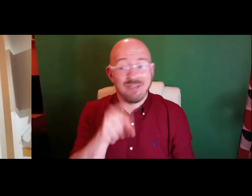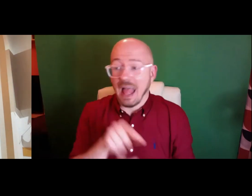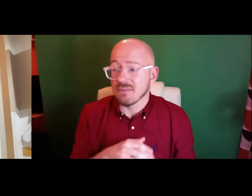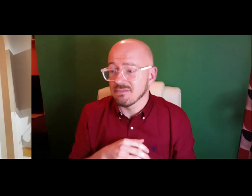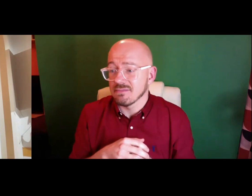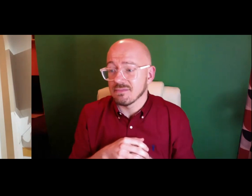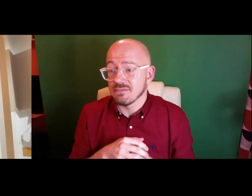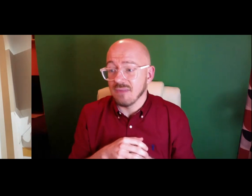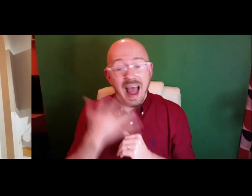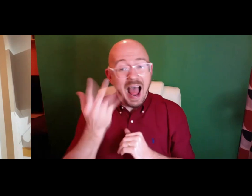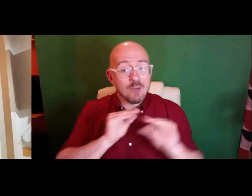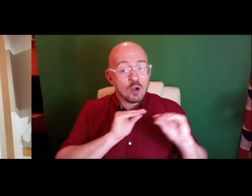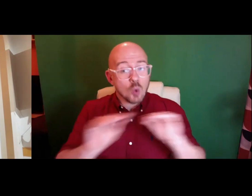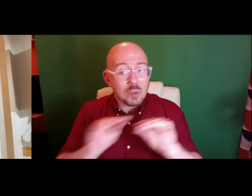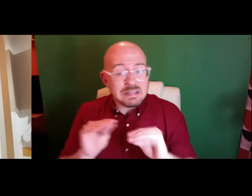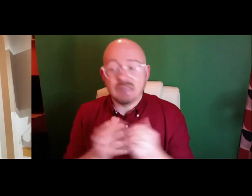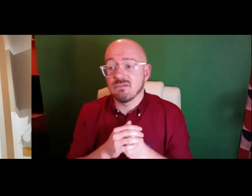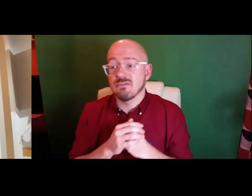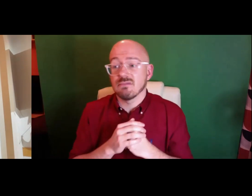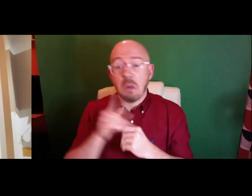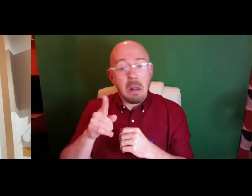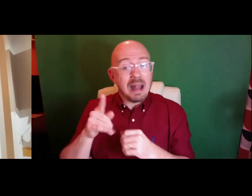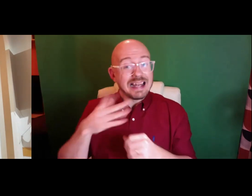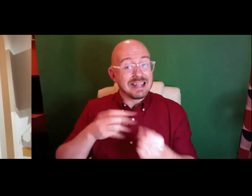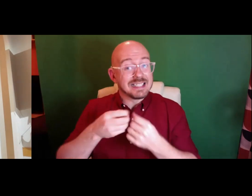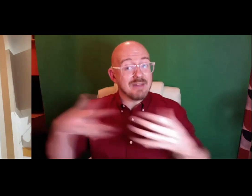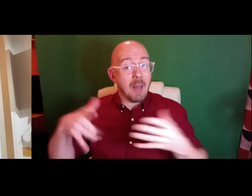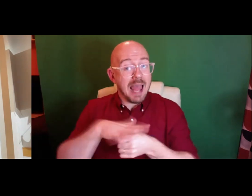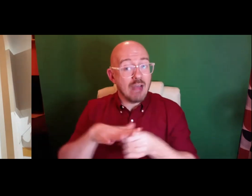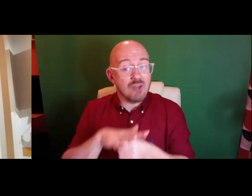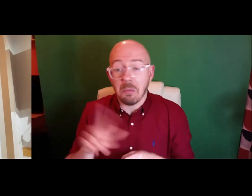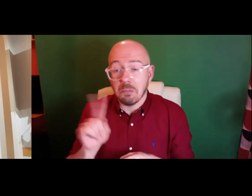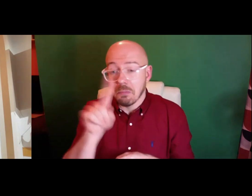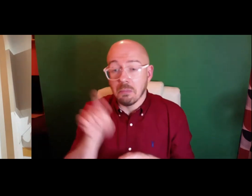to acquire a new language, so how you teach language,